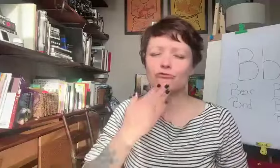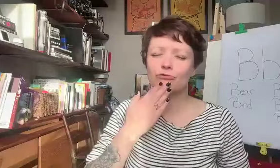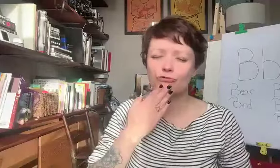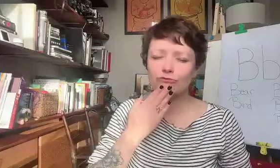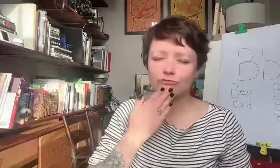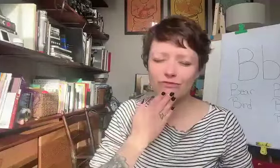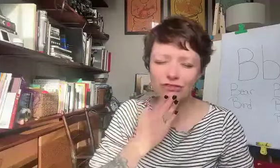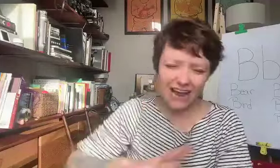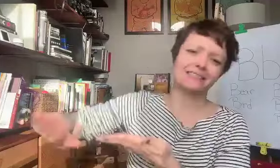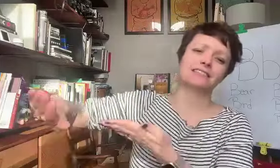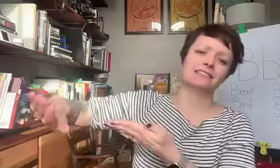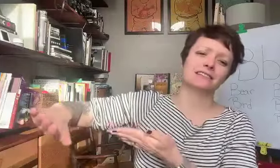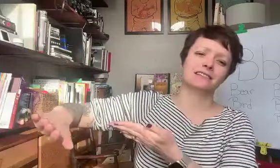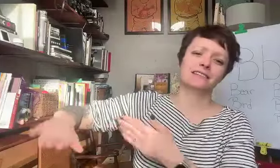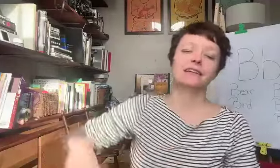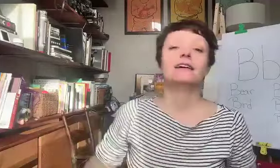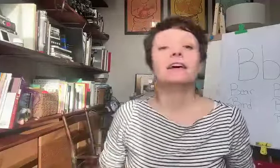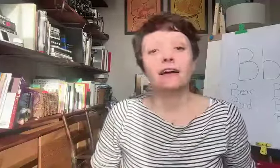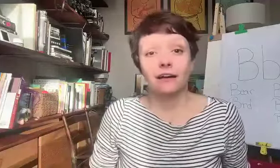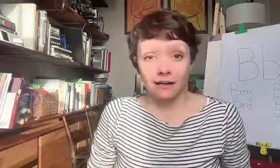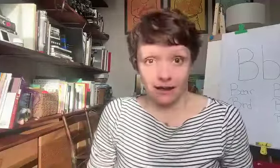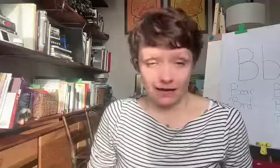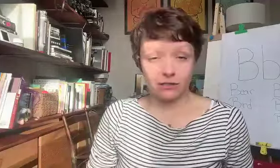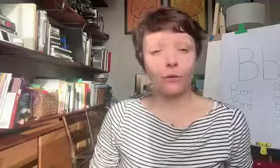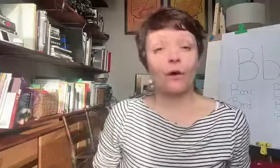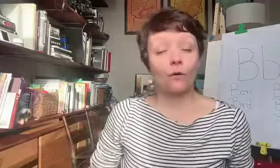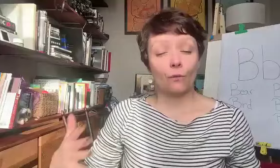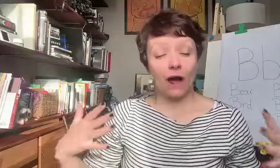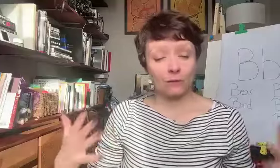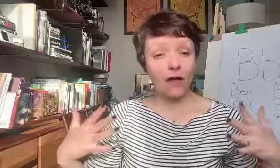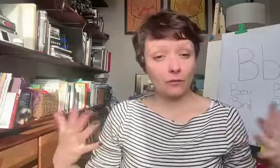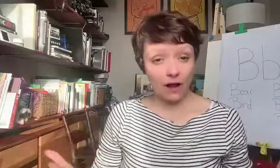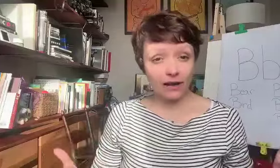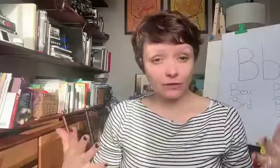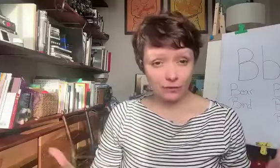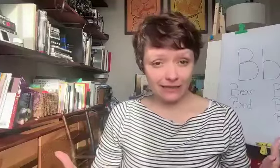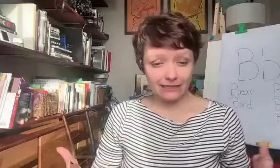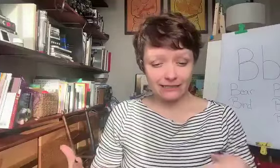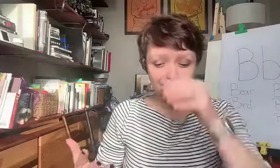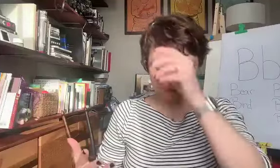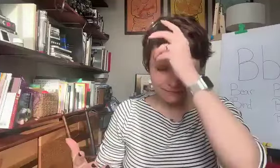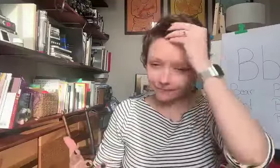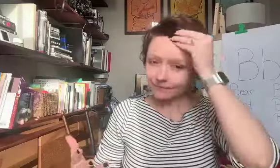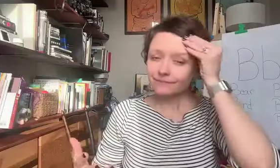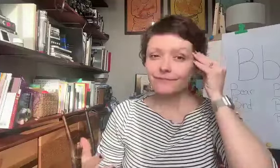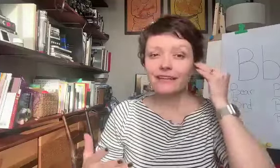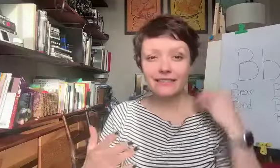Ooh, nice. All right, so when we're on the rug and we're doing this